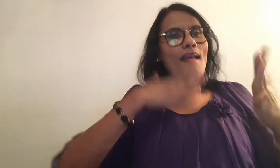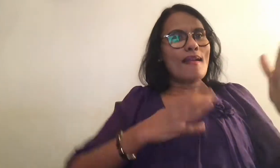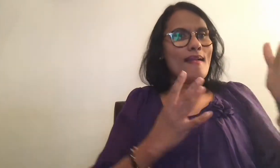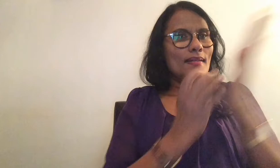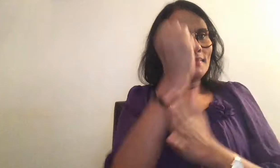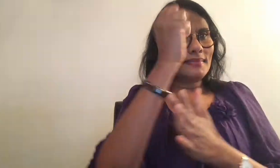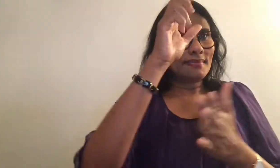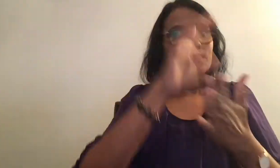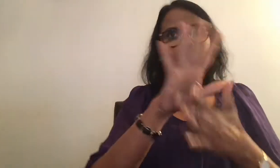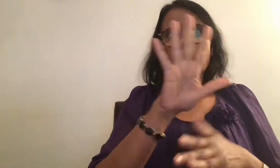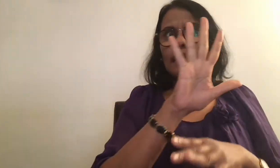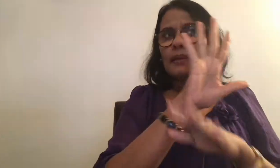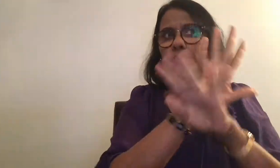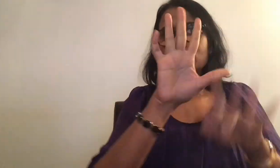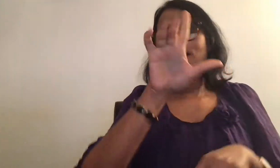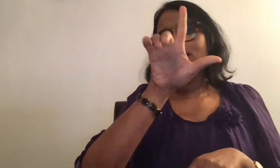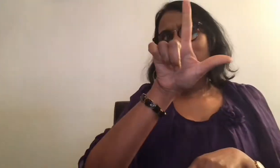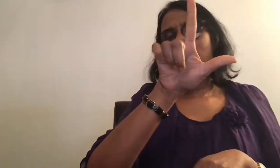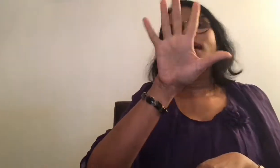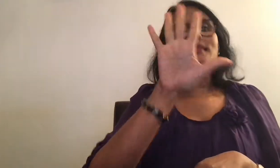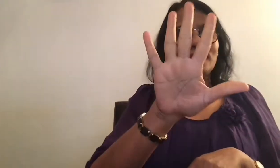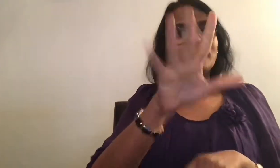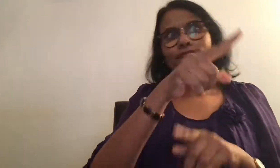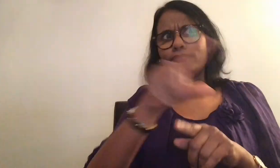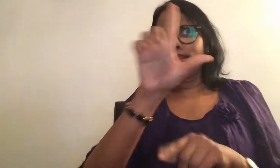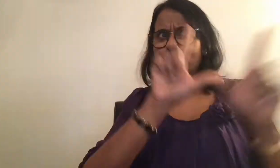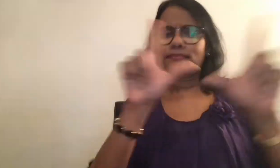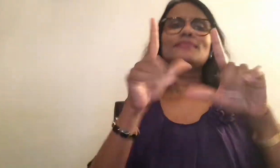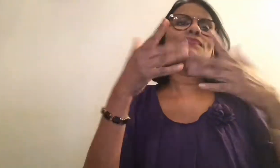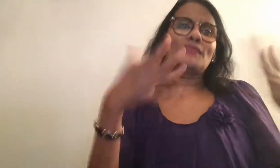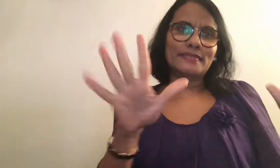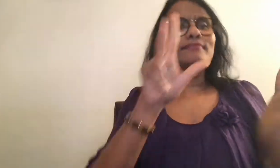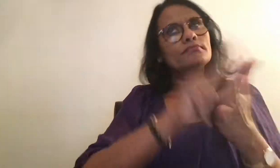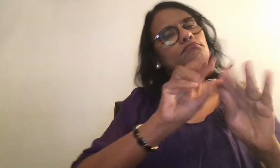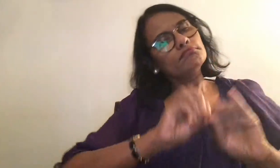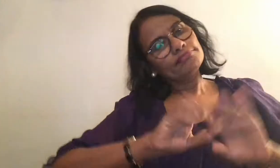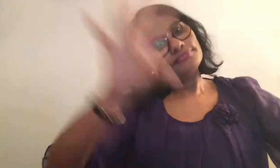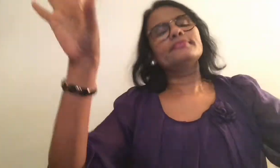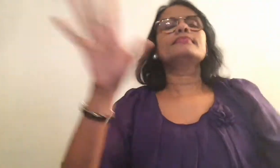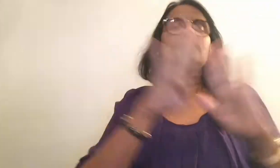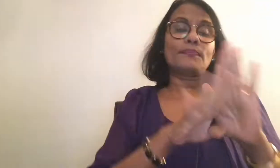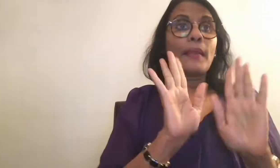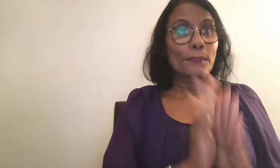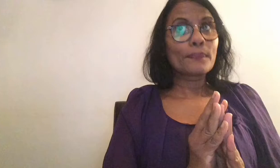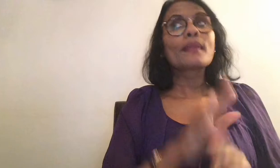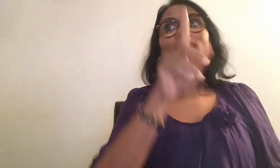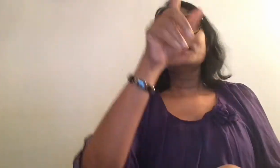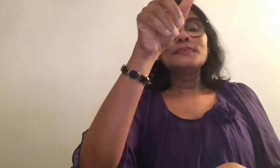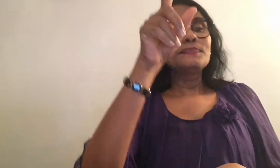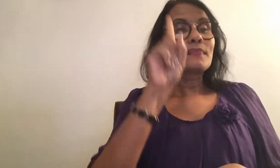After that, she can go back to normal activity. Perfect, thank you. Yeah, we enjoyed having her. You're definitely the coolest Doberman I think I've ever